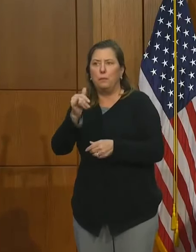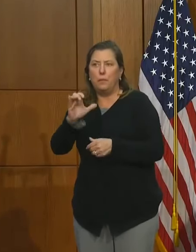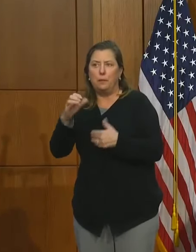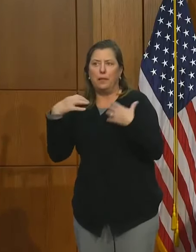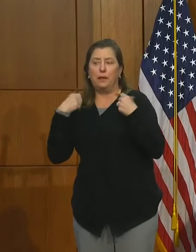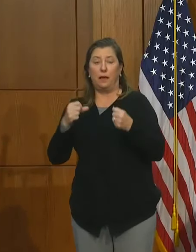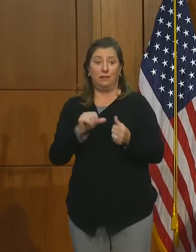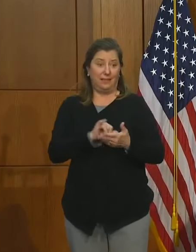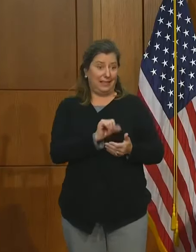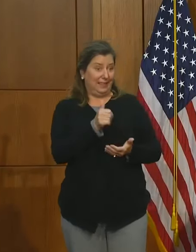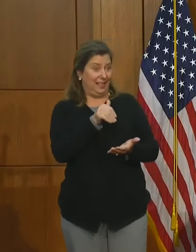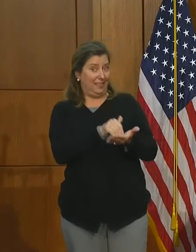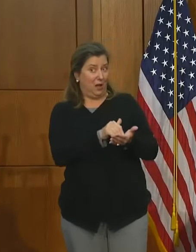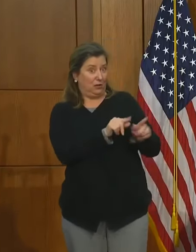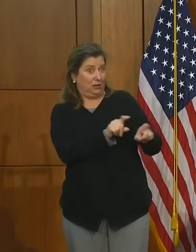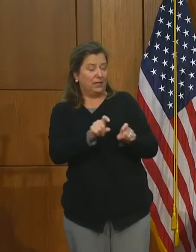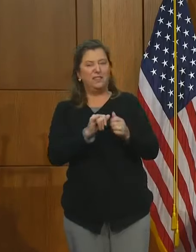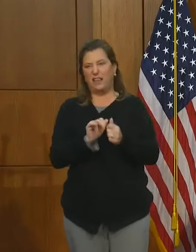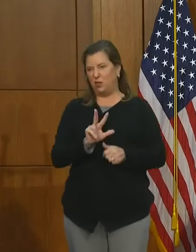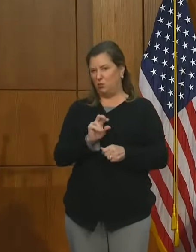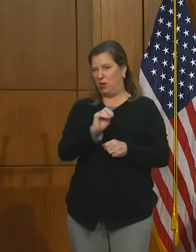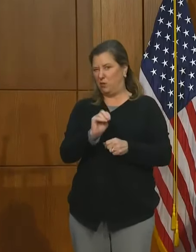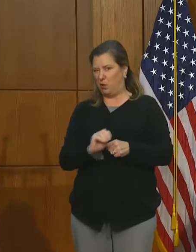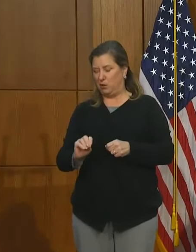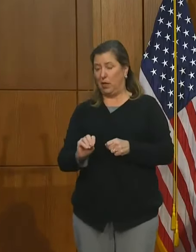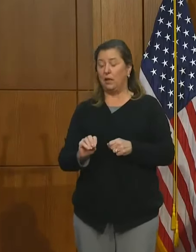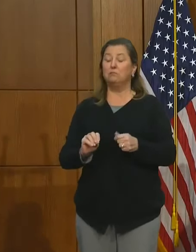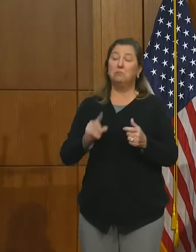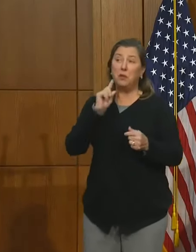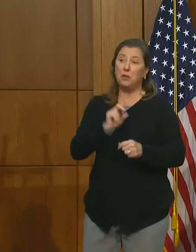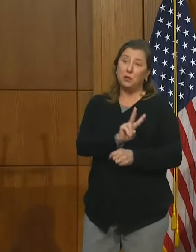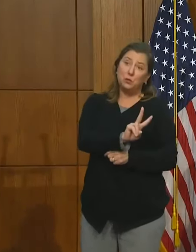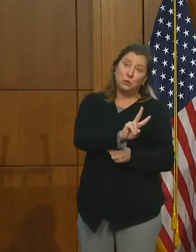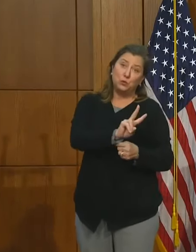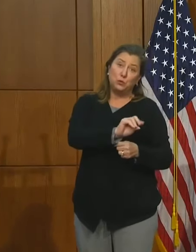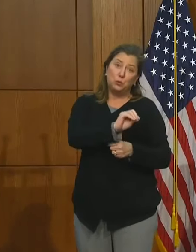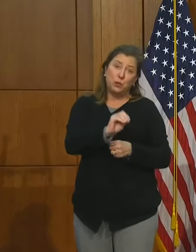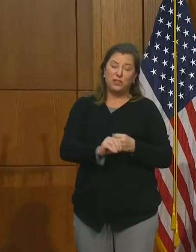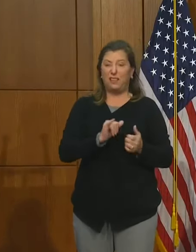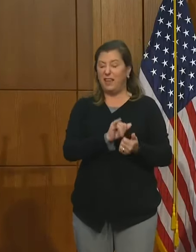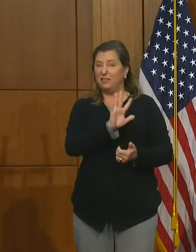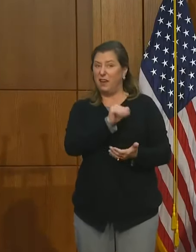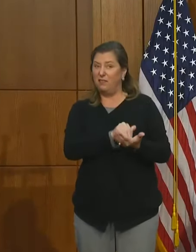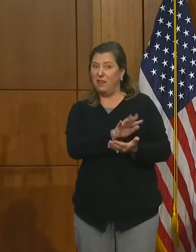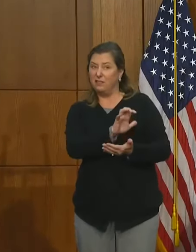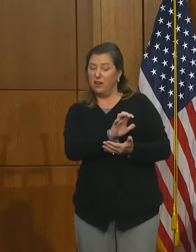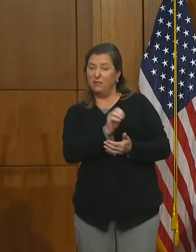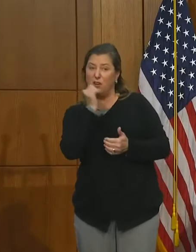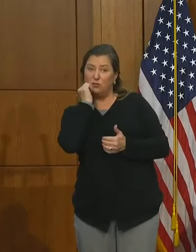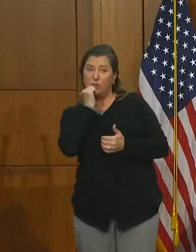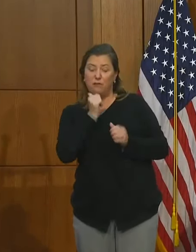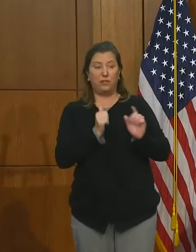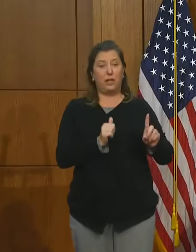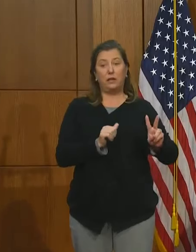3% of the population. If you look at 2 to 4%, you know, 2% is around 5,500 a day, 4% is a little bit more